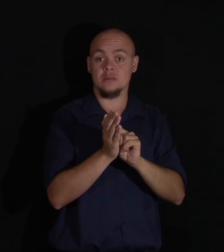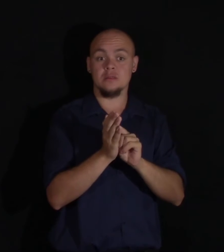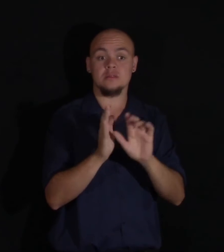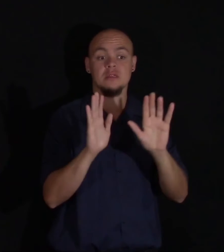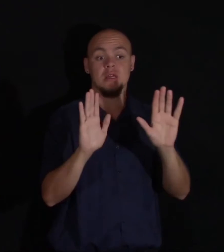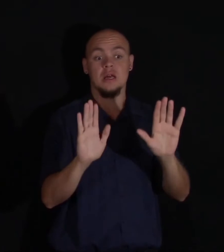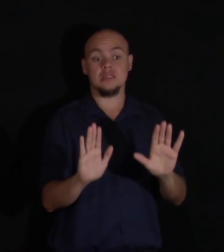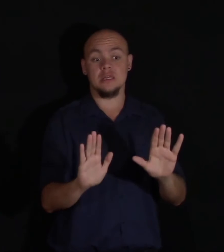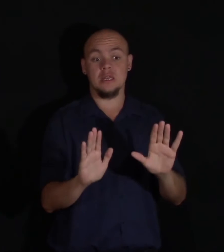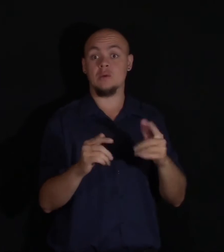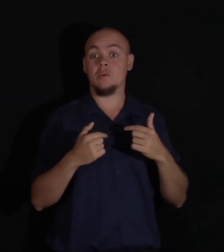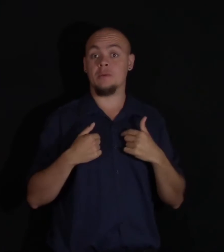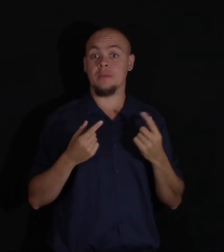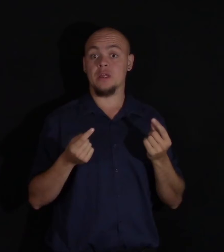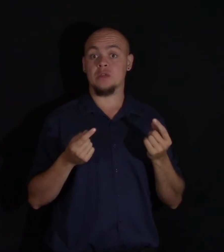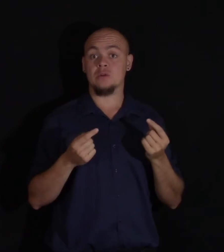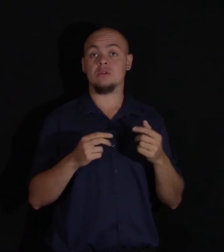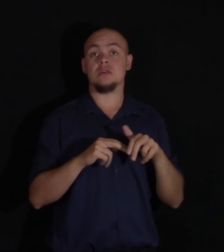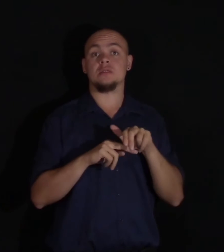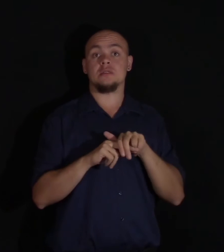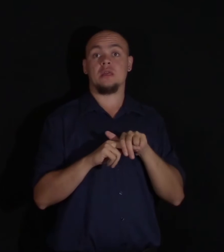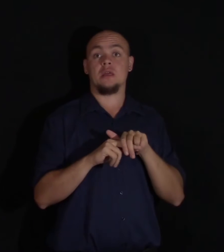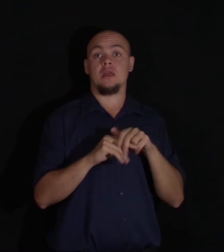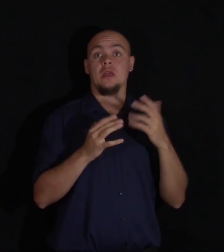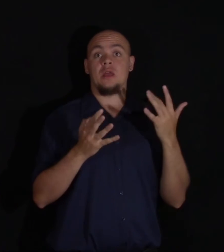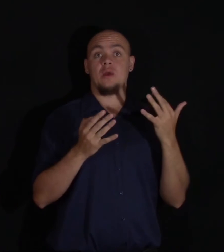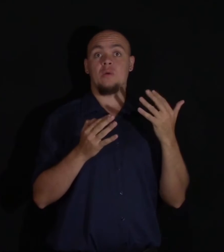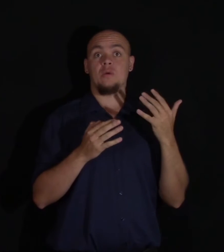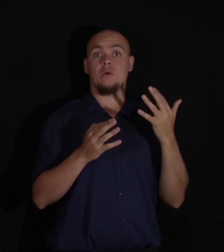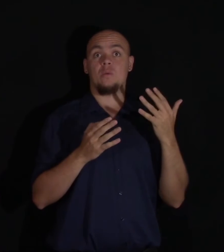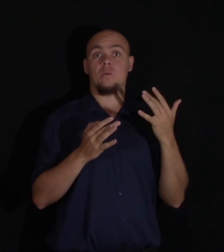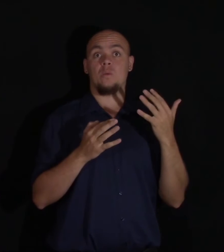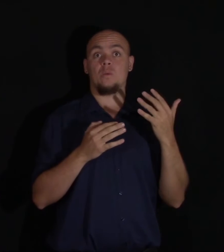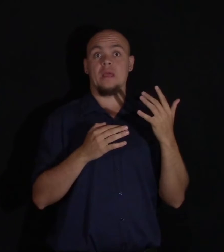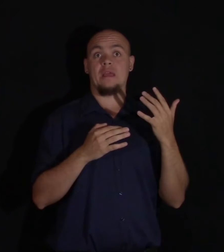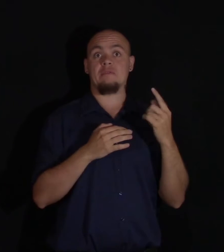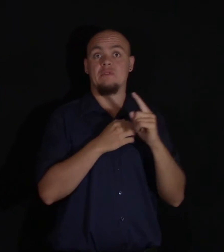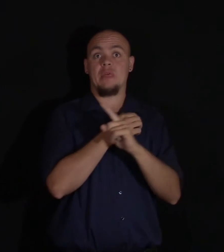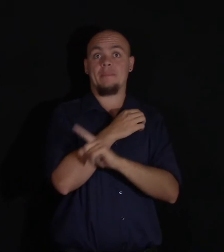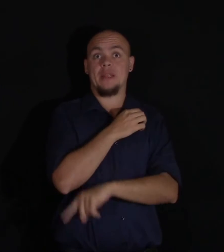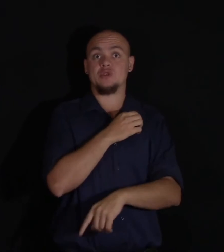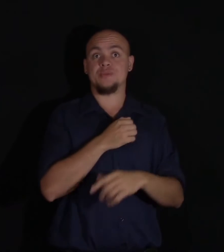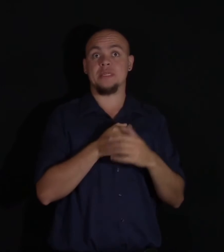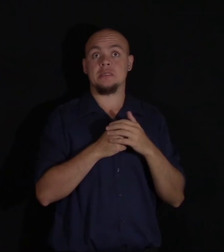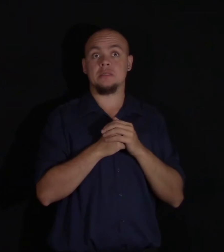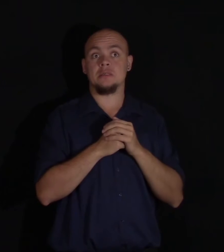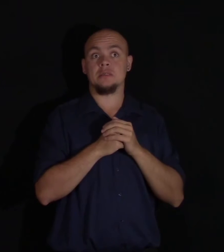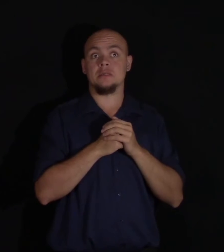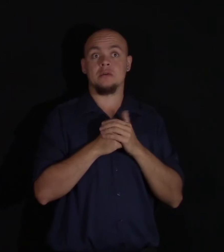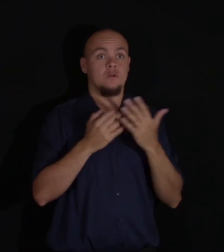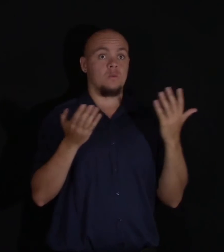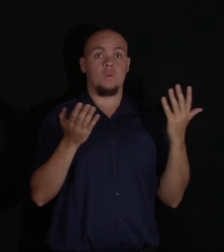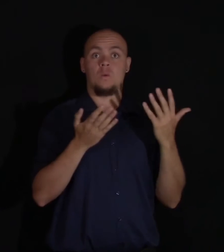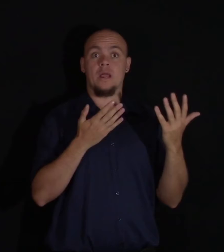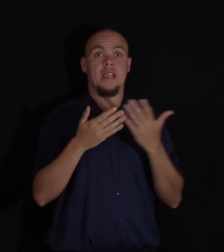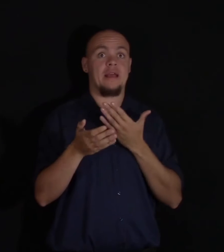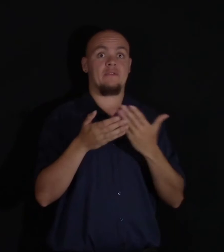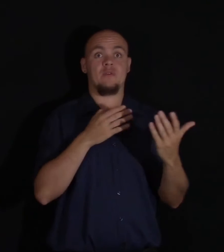had to do was sit back and wait for the repercussions, whatever they may be.